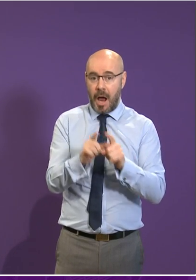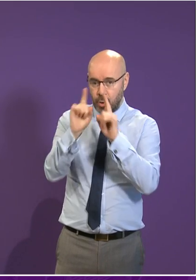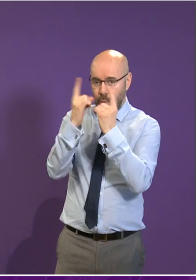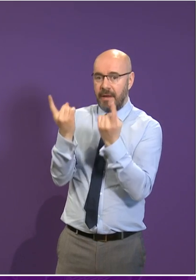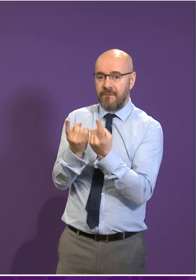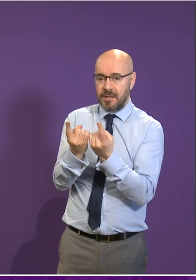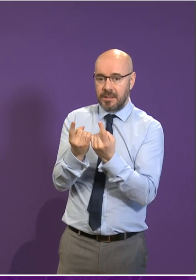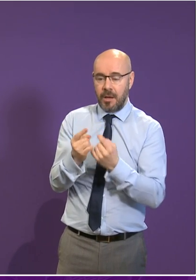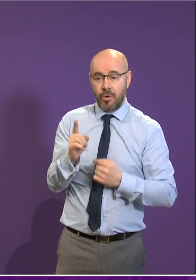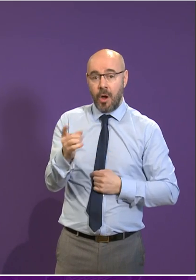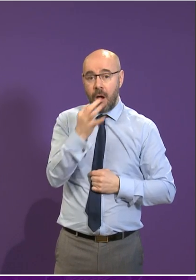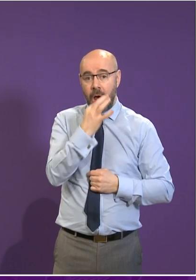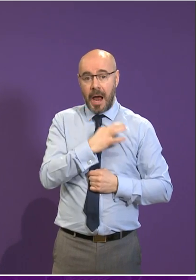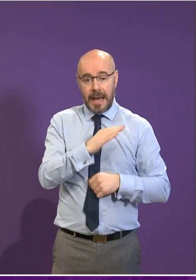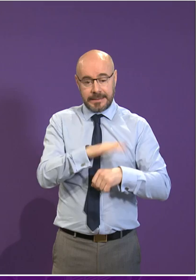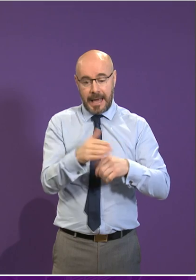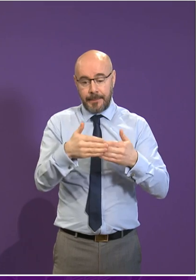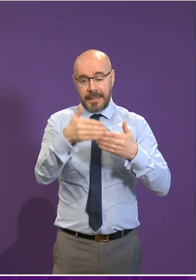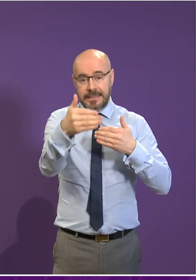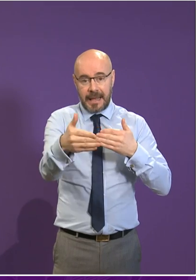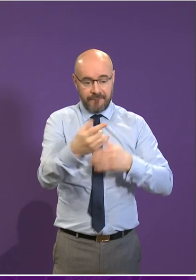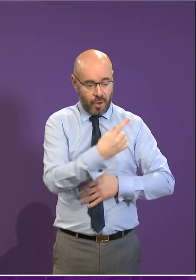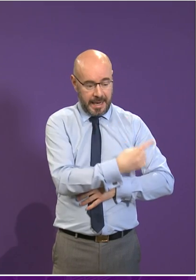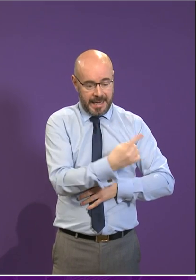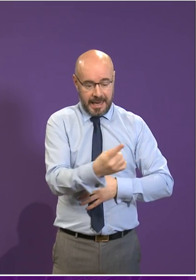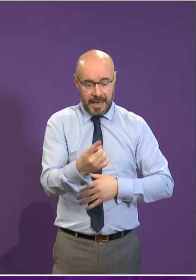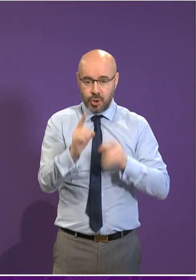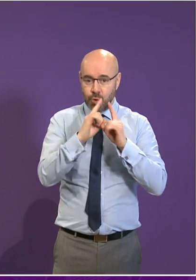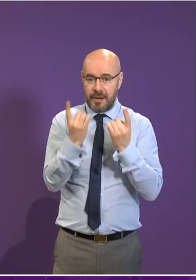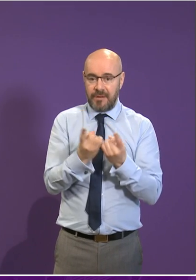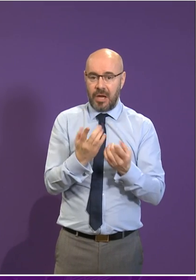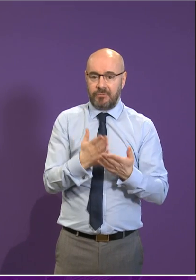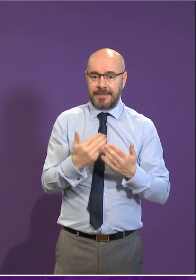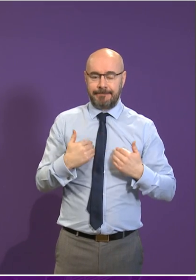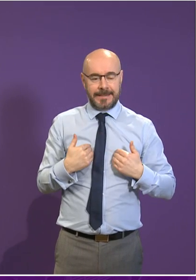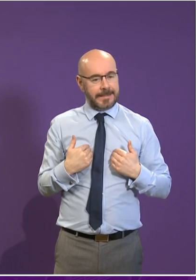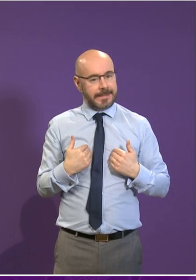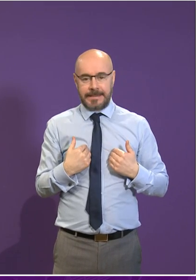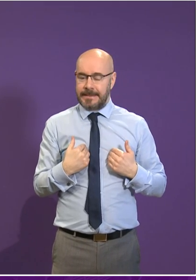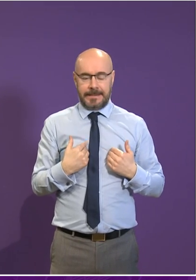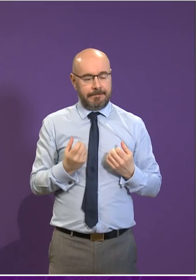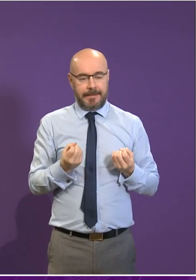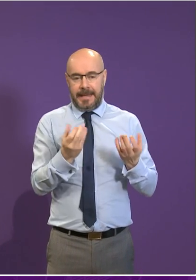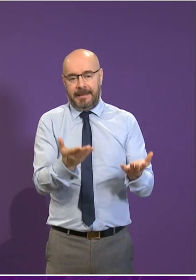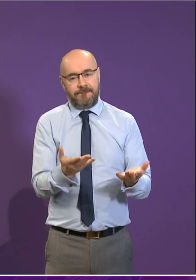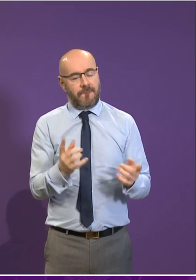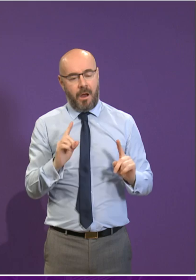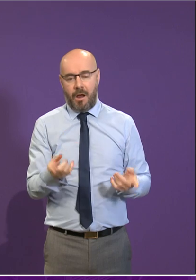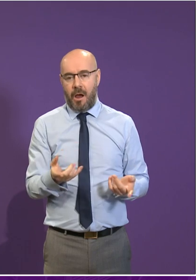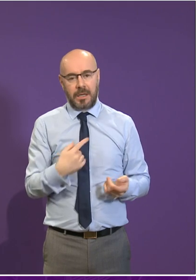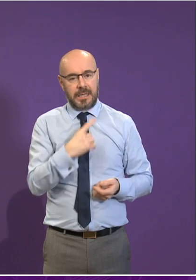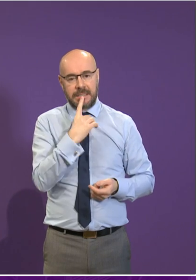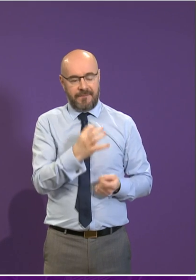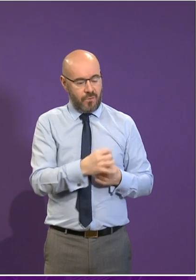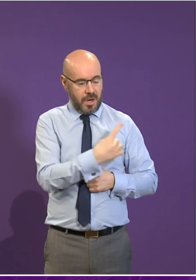when each individual institution will be able to reach that target, I wouldn't be able to give for each institution. But we